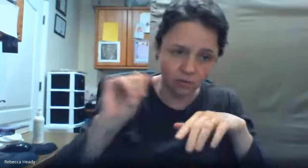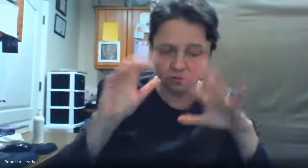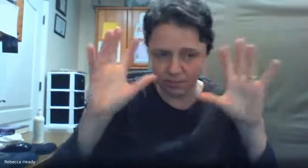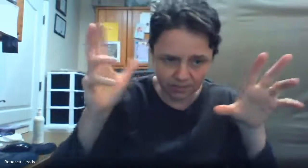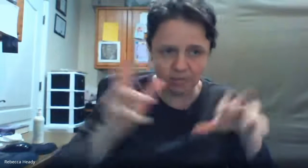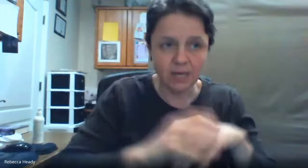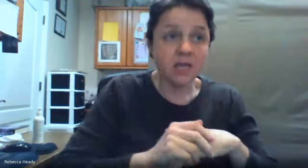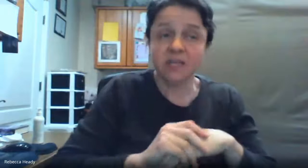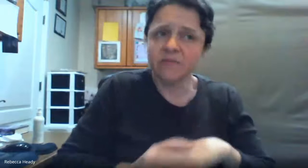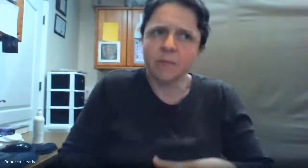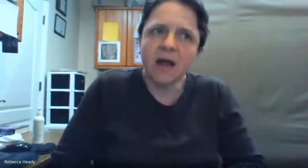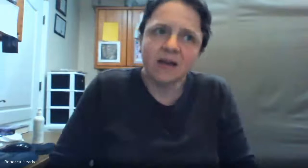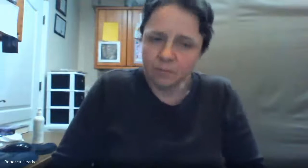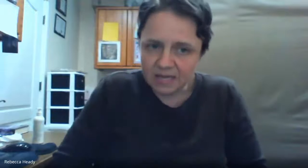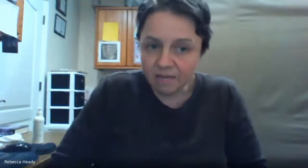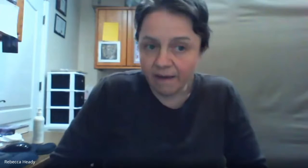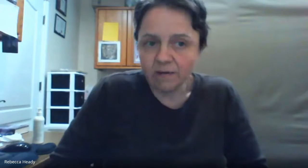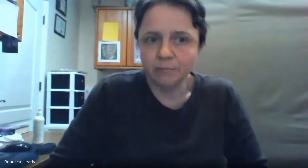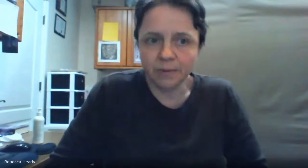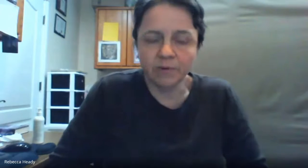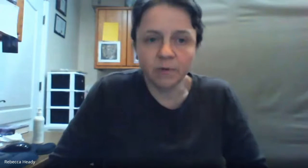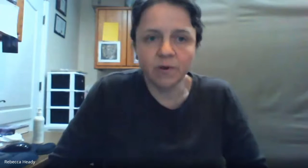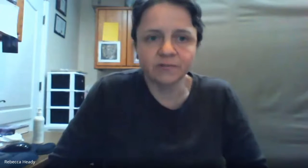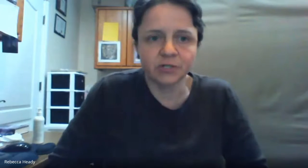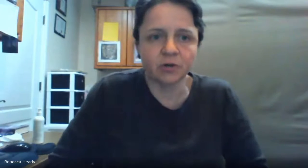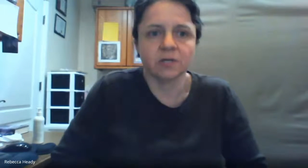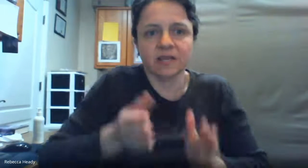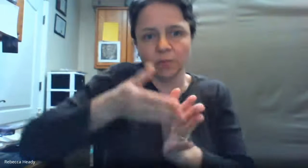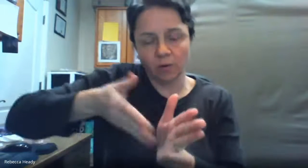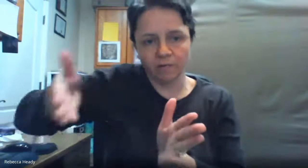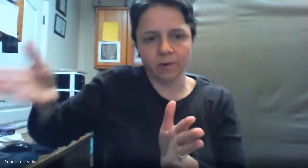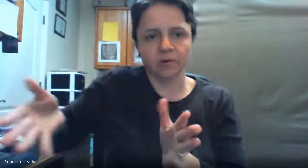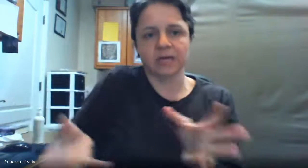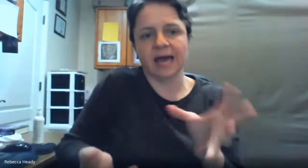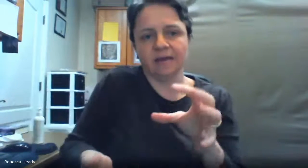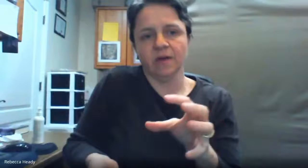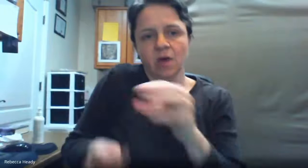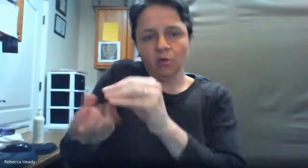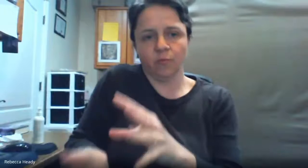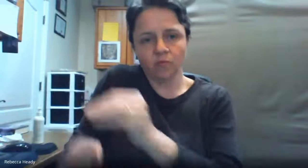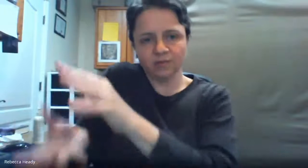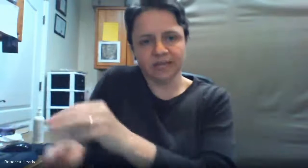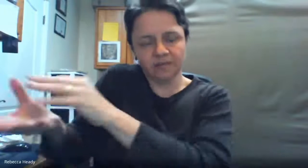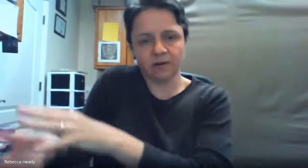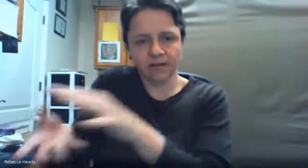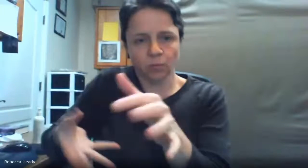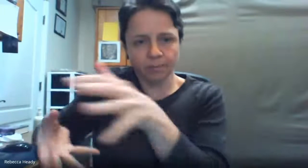uncle, cousin. Some of them might not be in there, but review those for sure. Because as we go forward, they're going to kind of throw those in there as we're